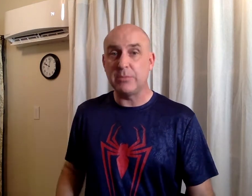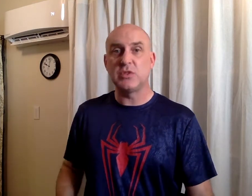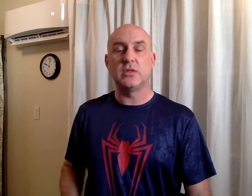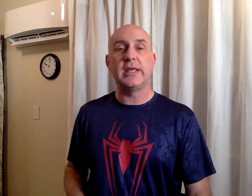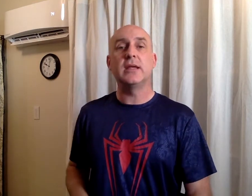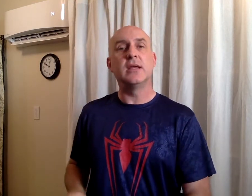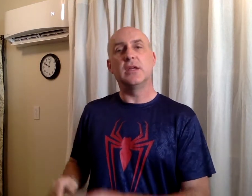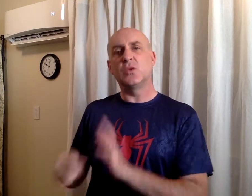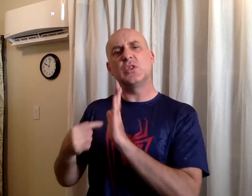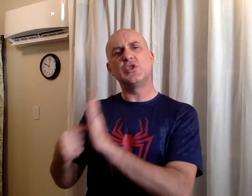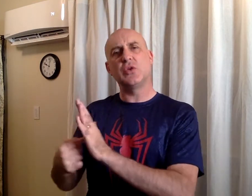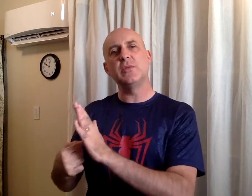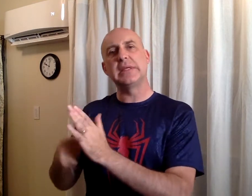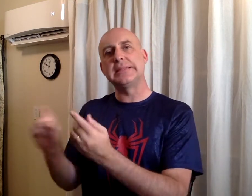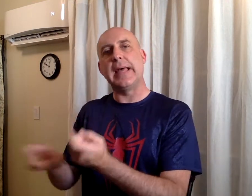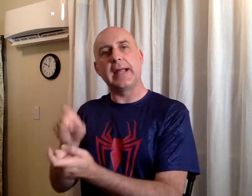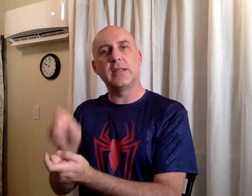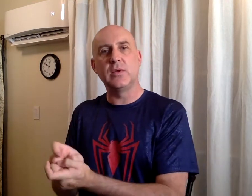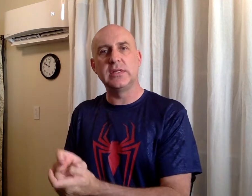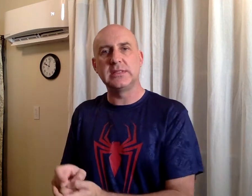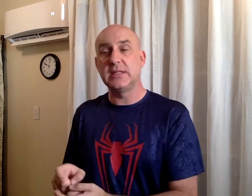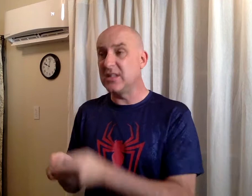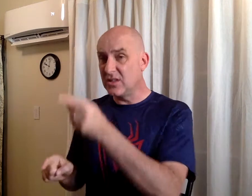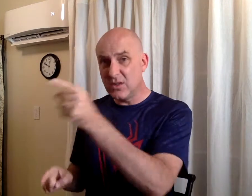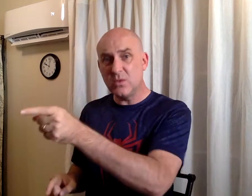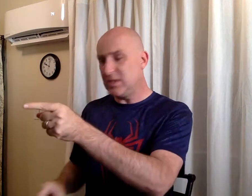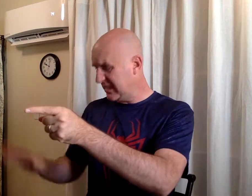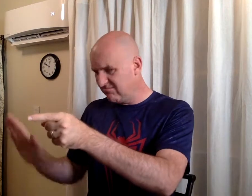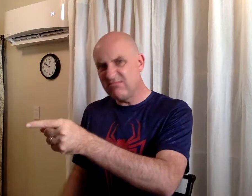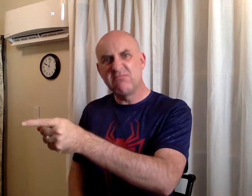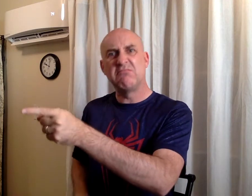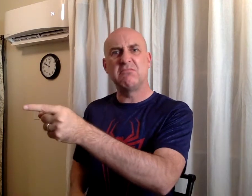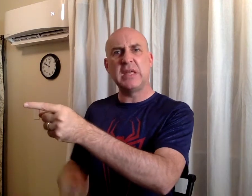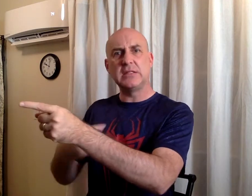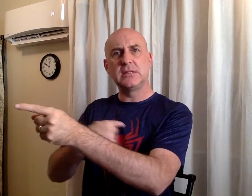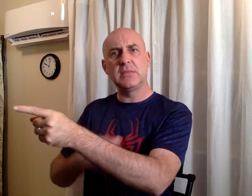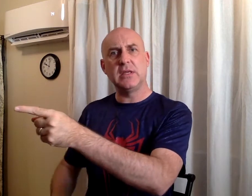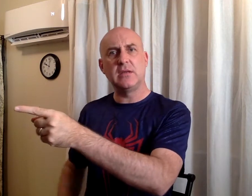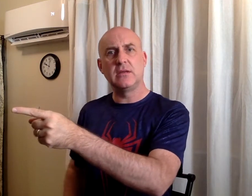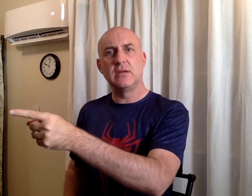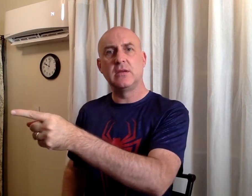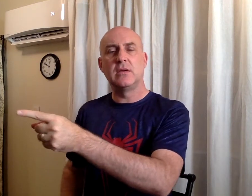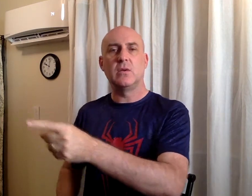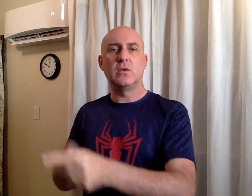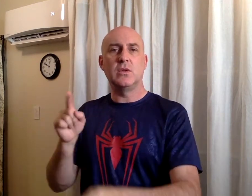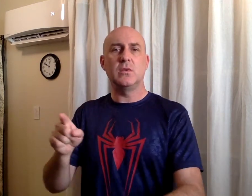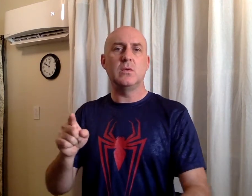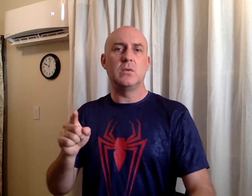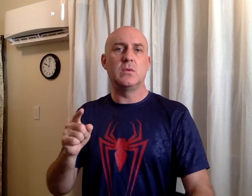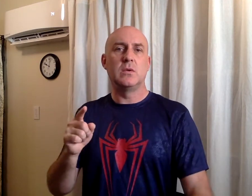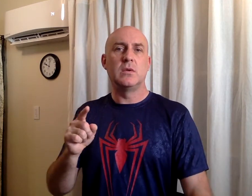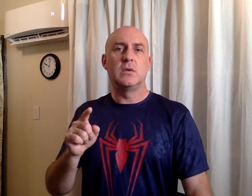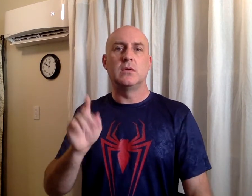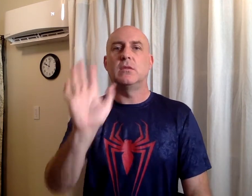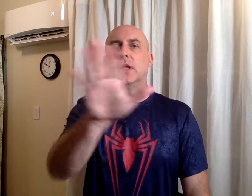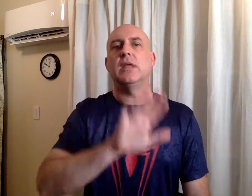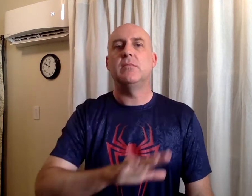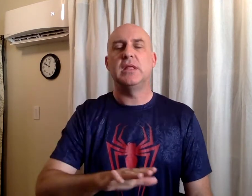your leg, you can show them exactly what it is they did. You did that to me, or you like hit me in the